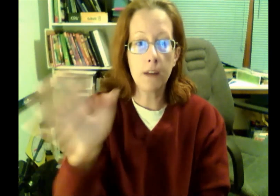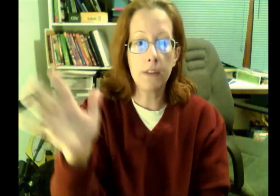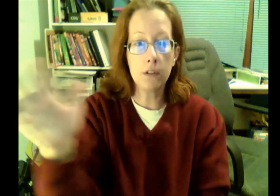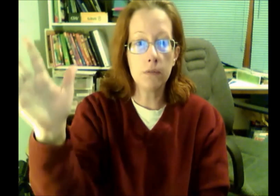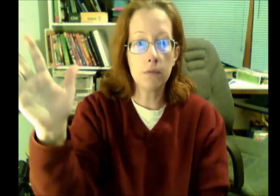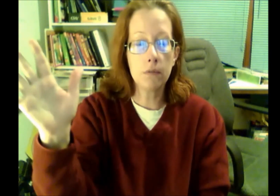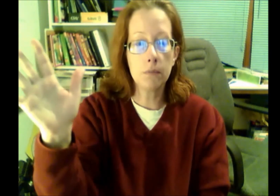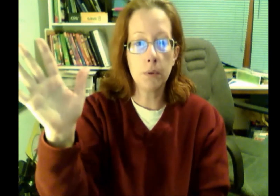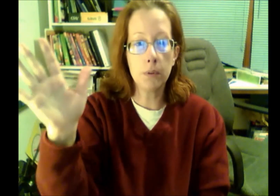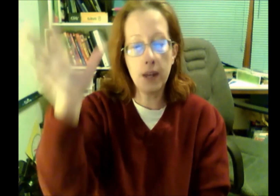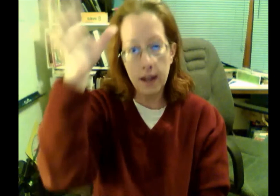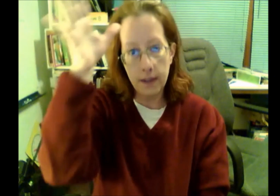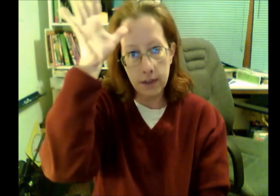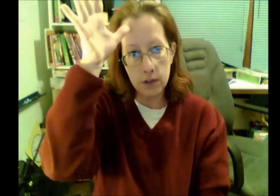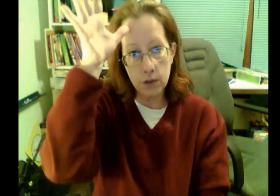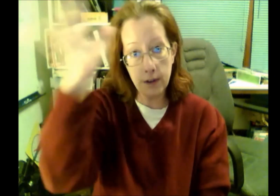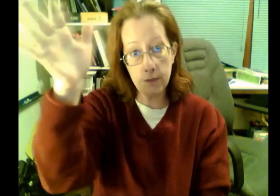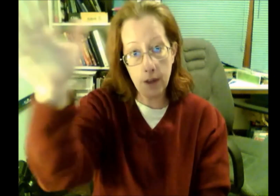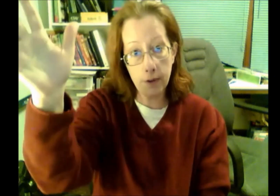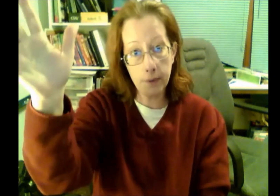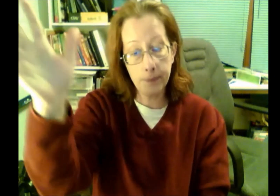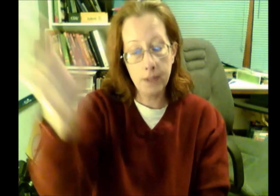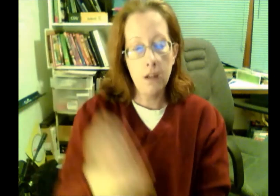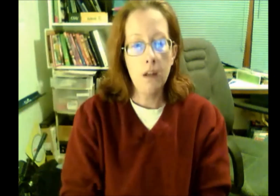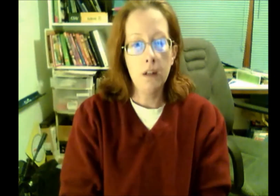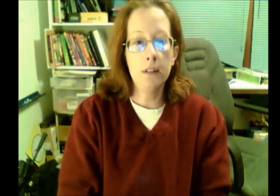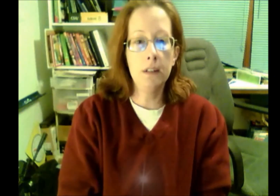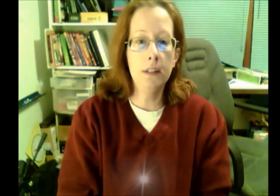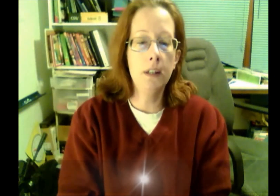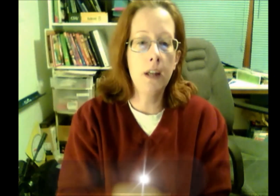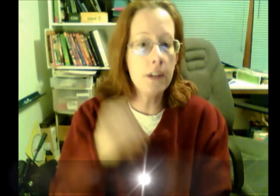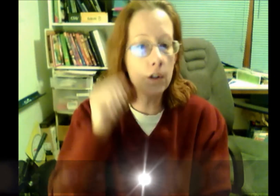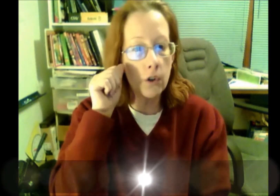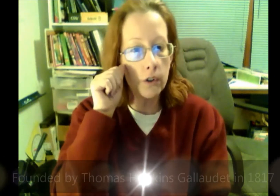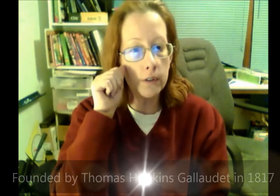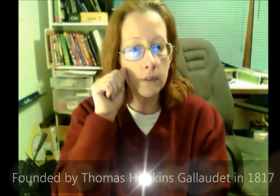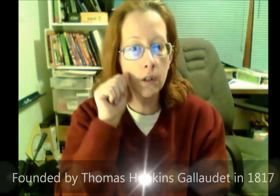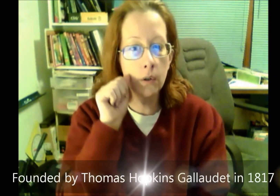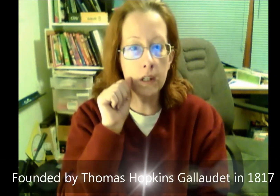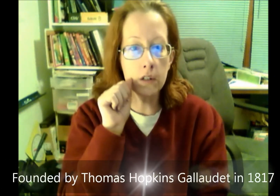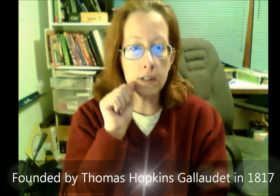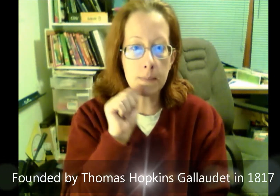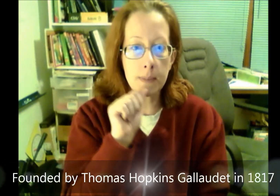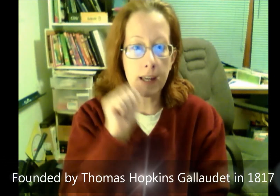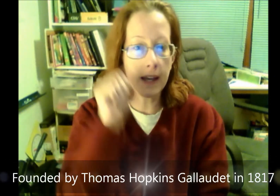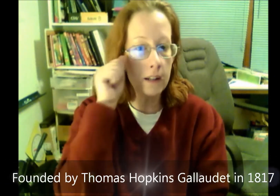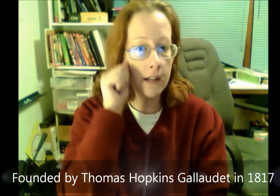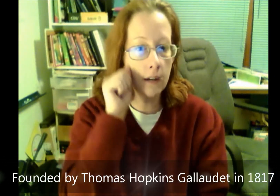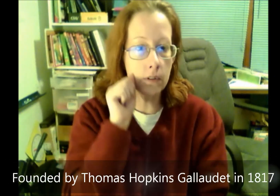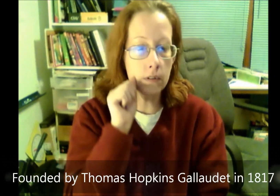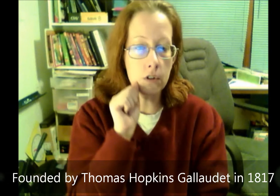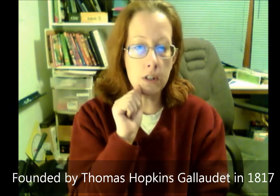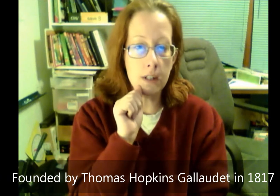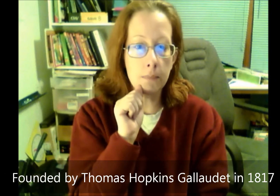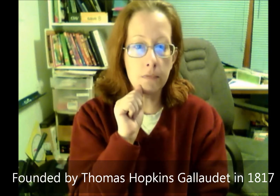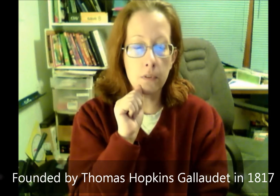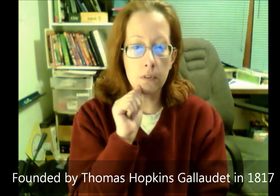then pulled away, and then this is grandfather. And then a girl is just simply a hand down the cheek for kind